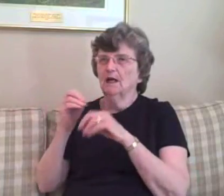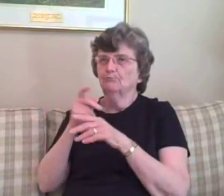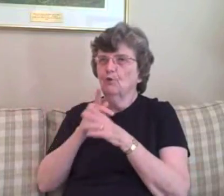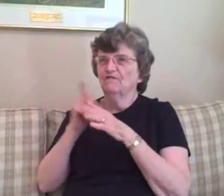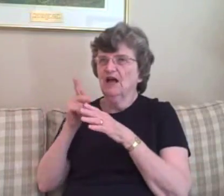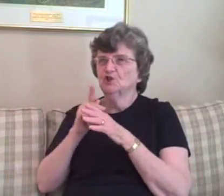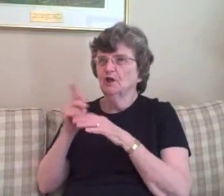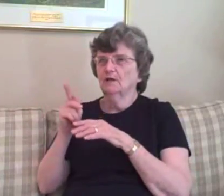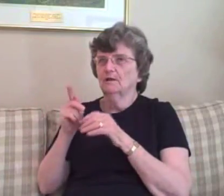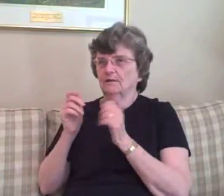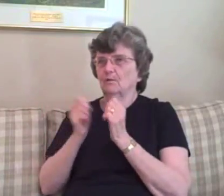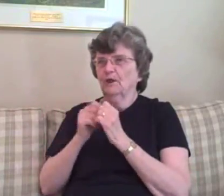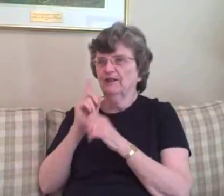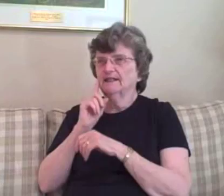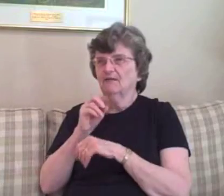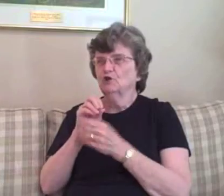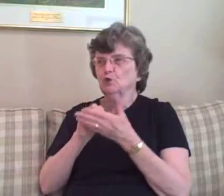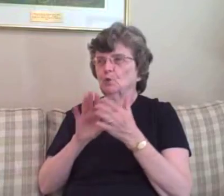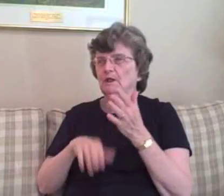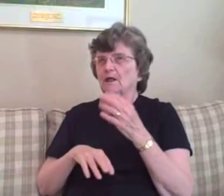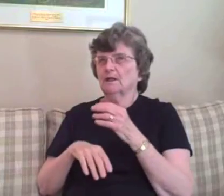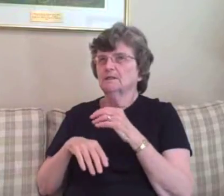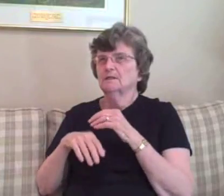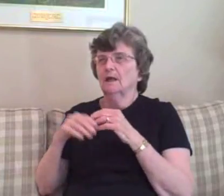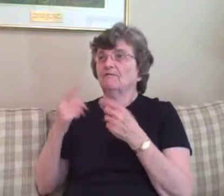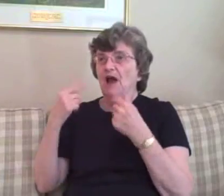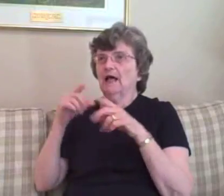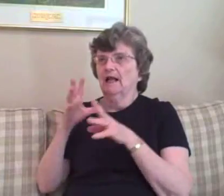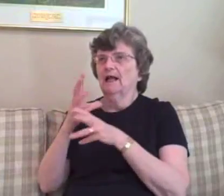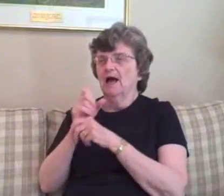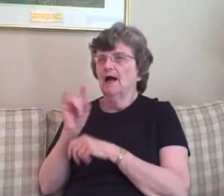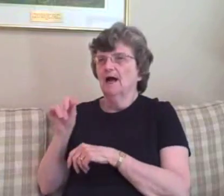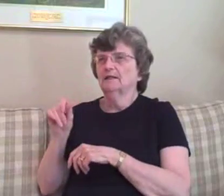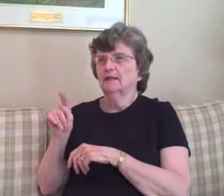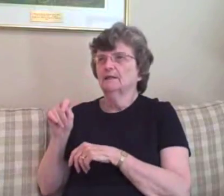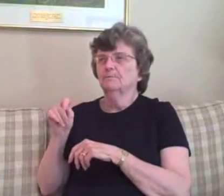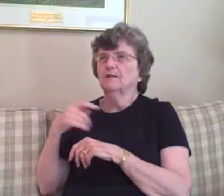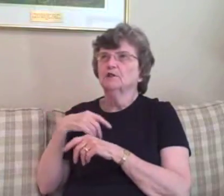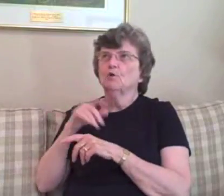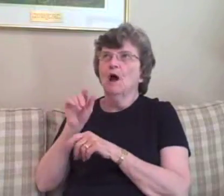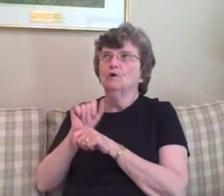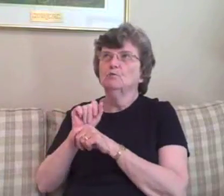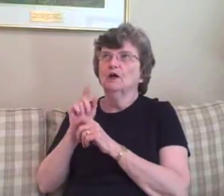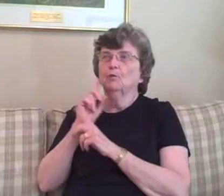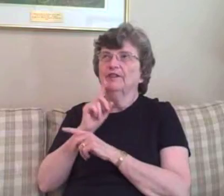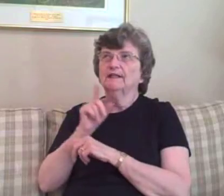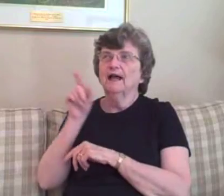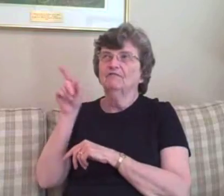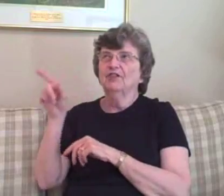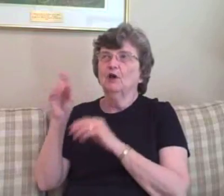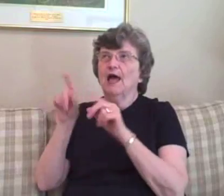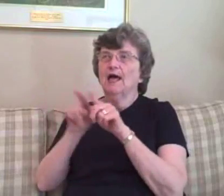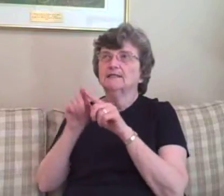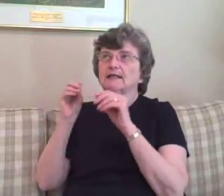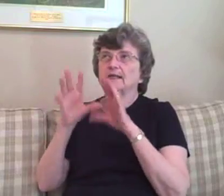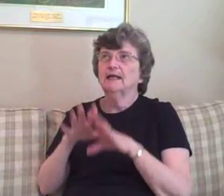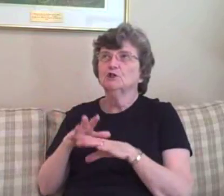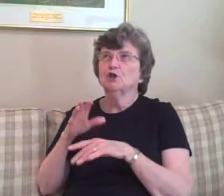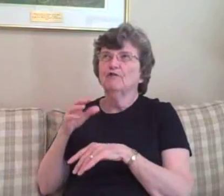find, a teaching job, with the deaf, and finally got one. And I was working with the deaf there as a